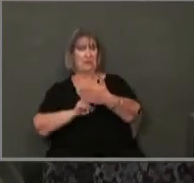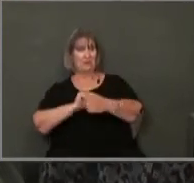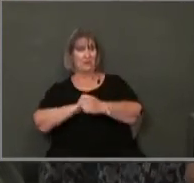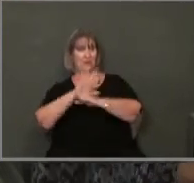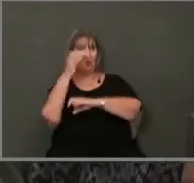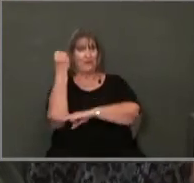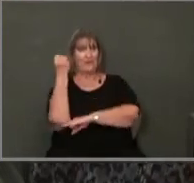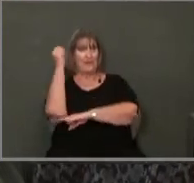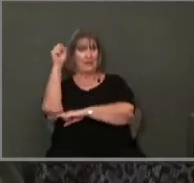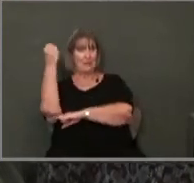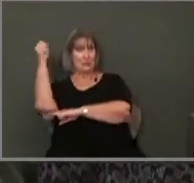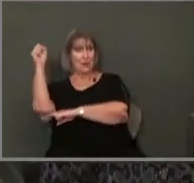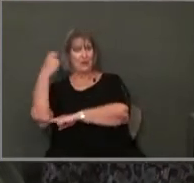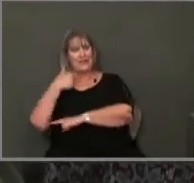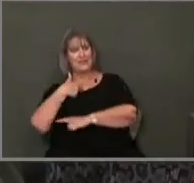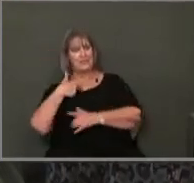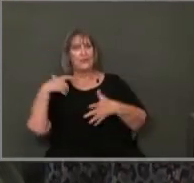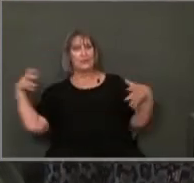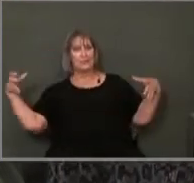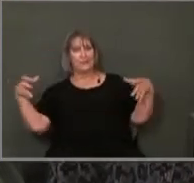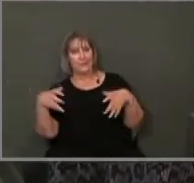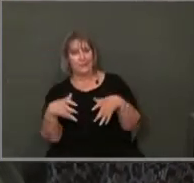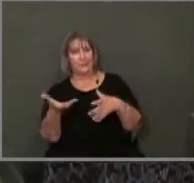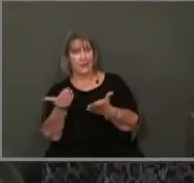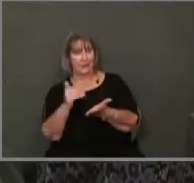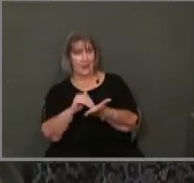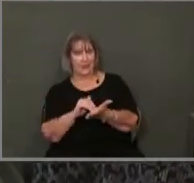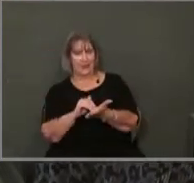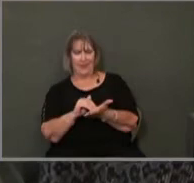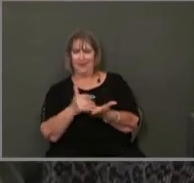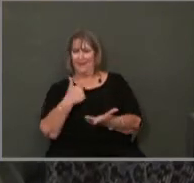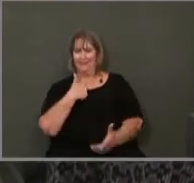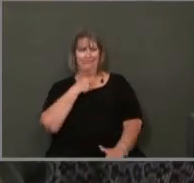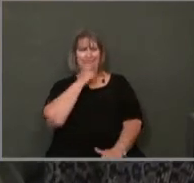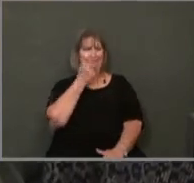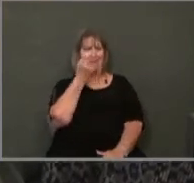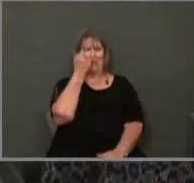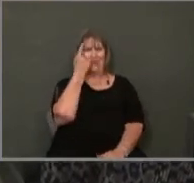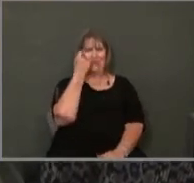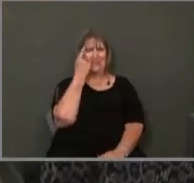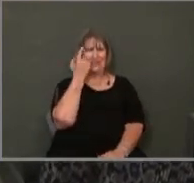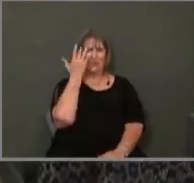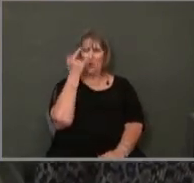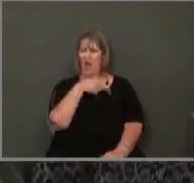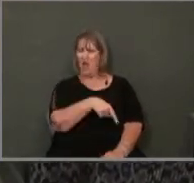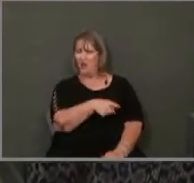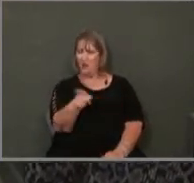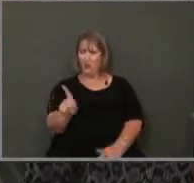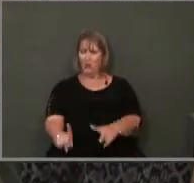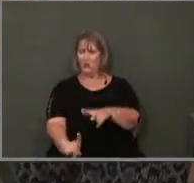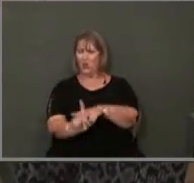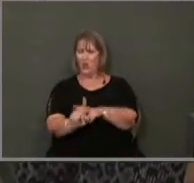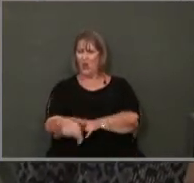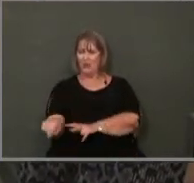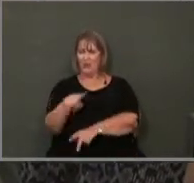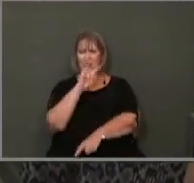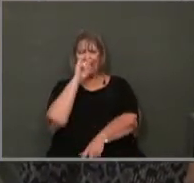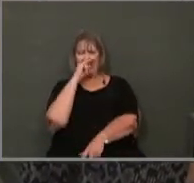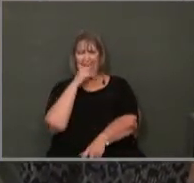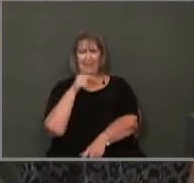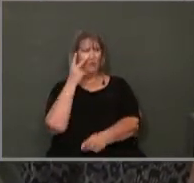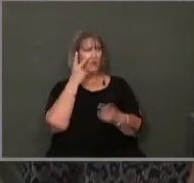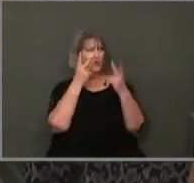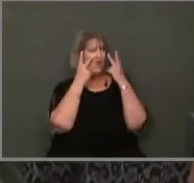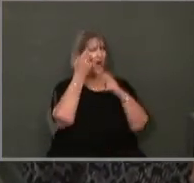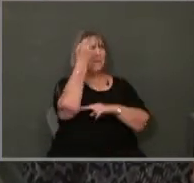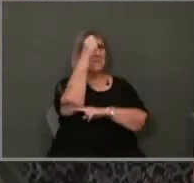literally asked the kids when they finally came back, because I didn't understand, why are you here? I mean, you're a kid that saw all this